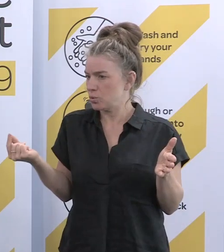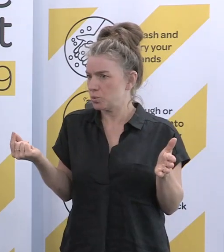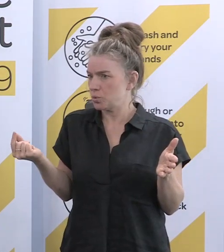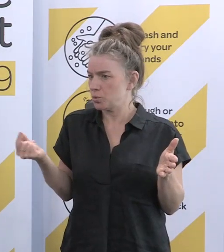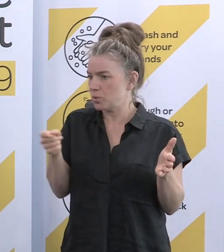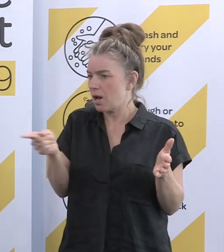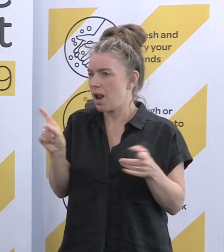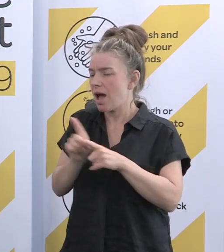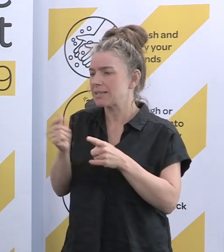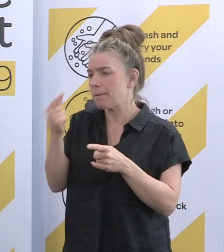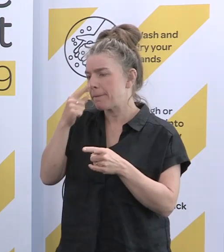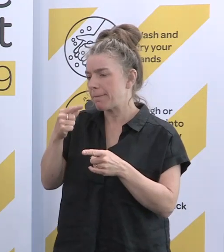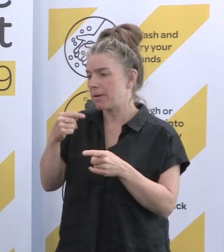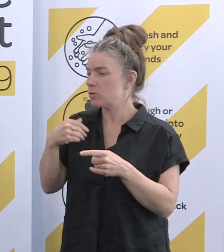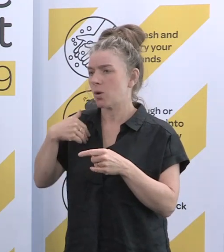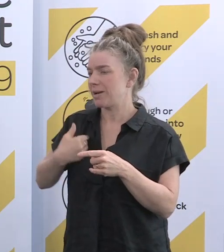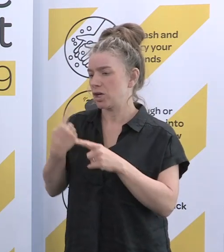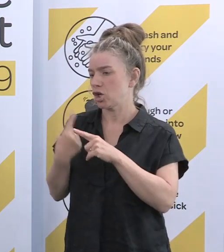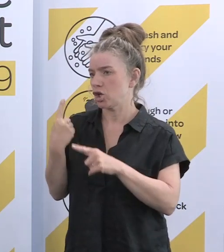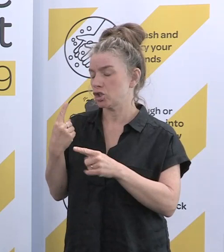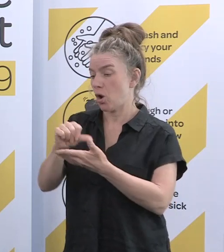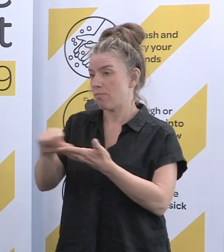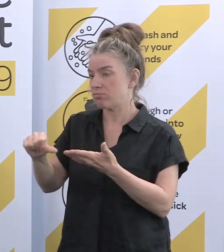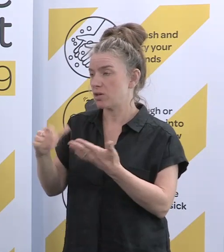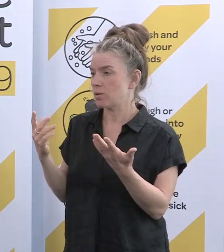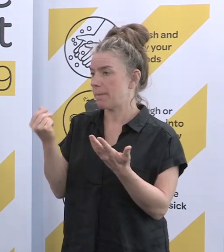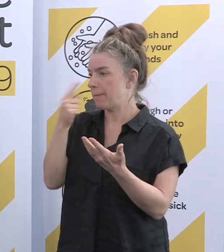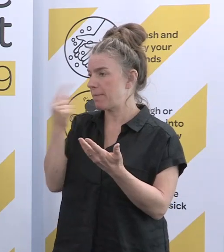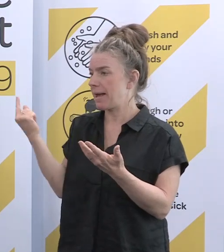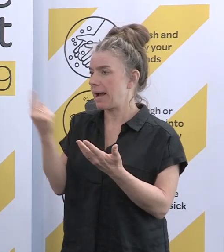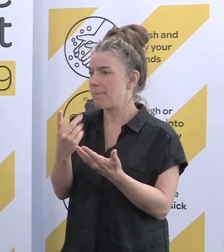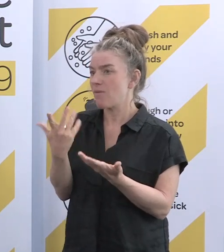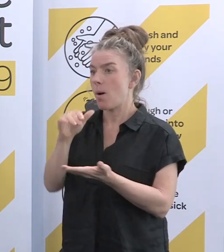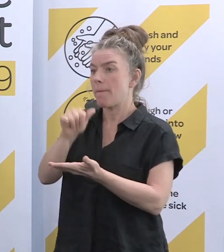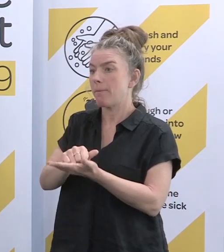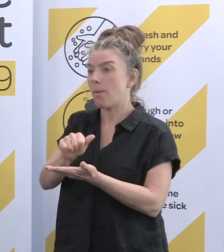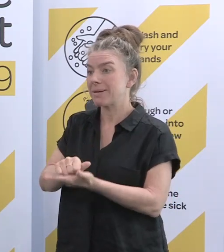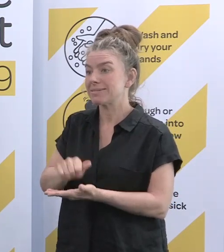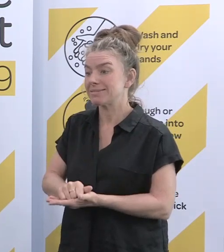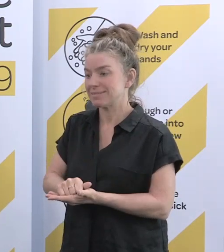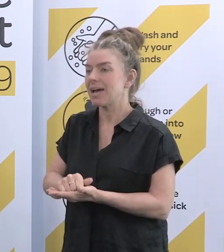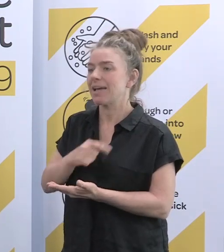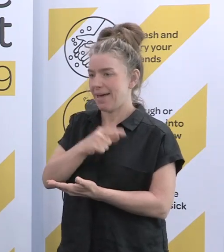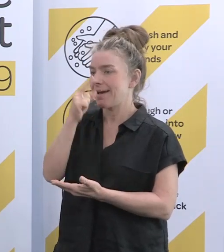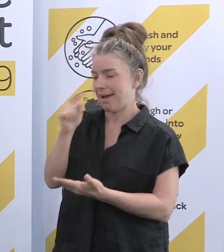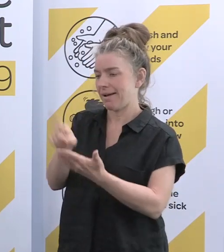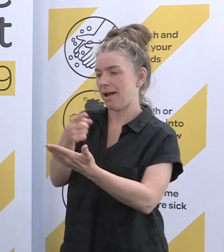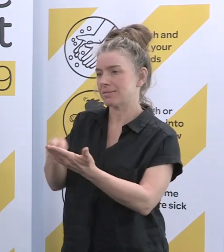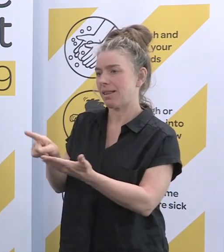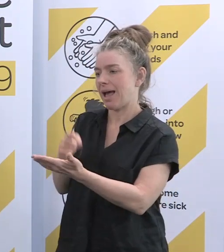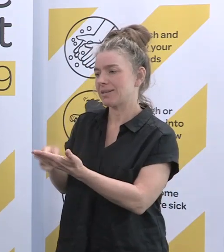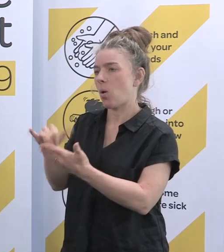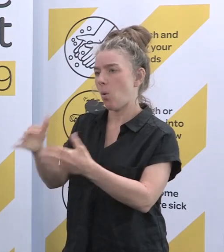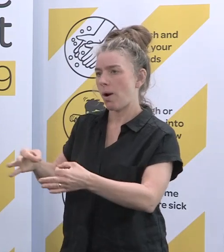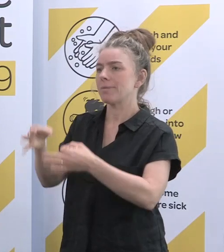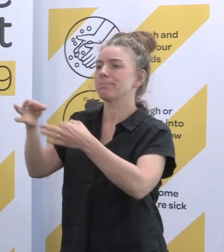or elective operations and outpatient appointments, and to free up capacity and staff if